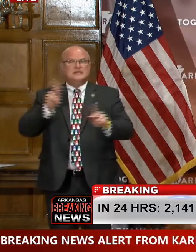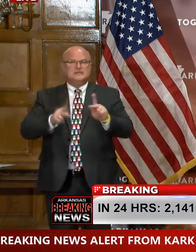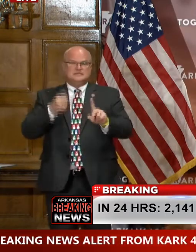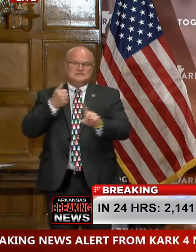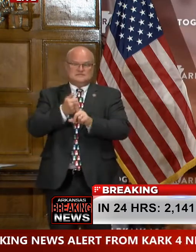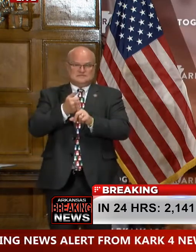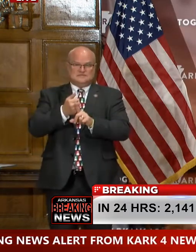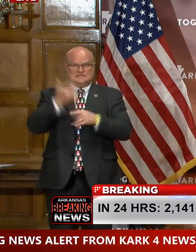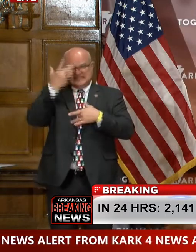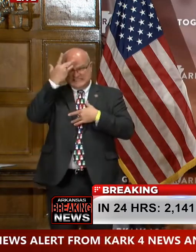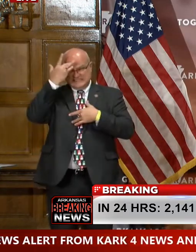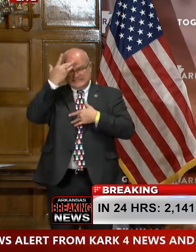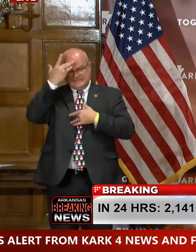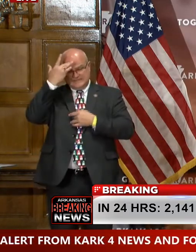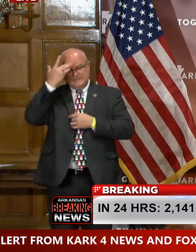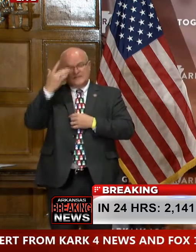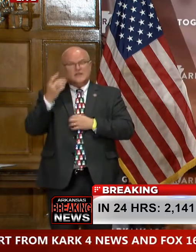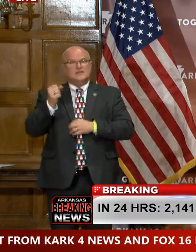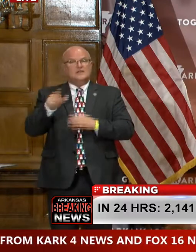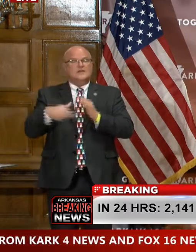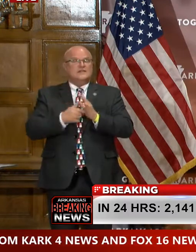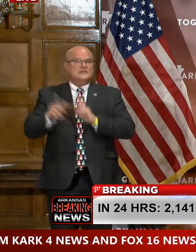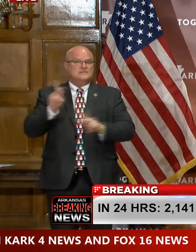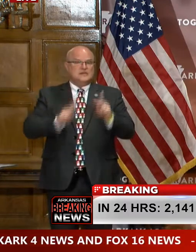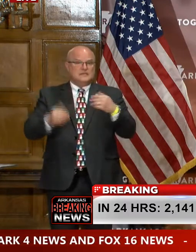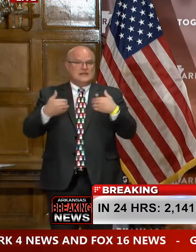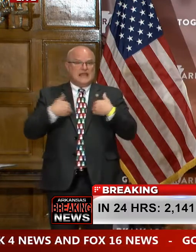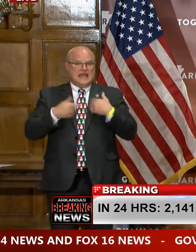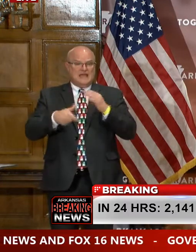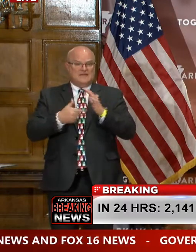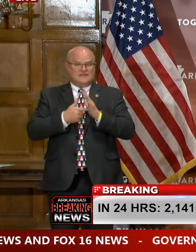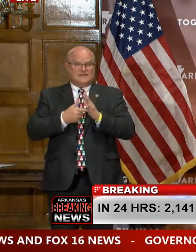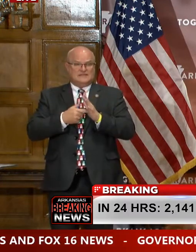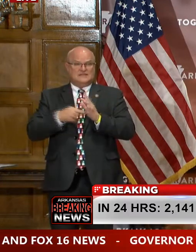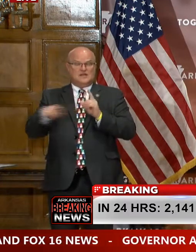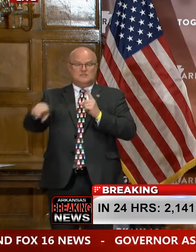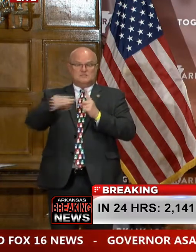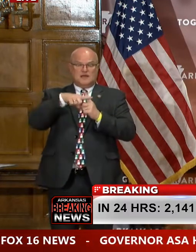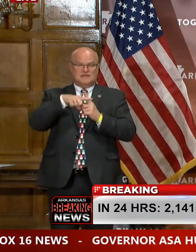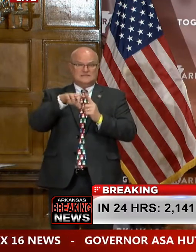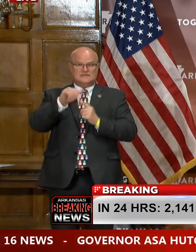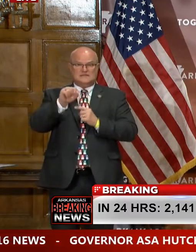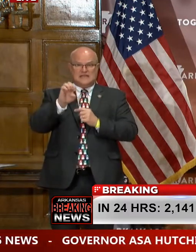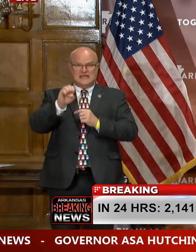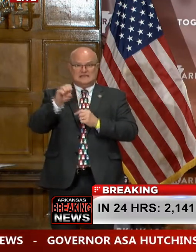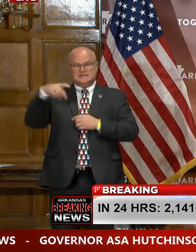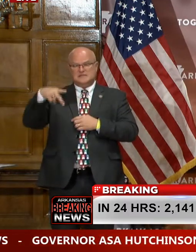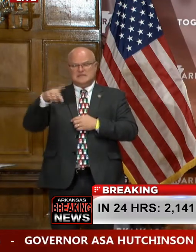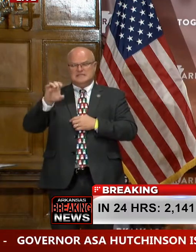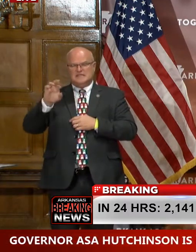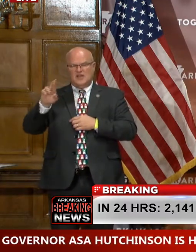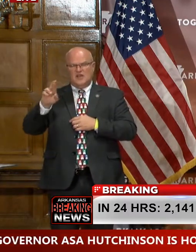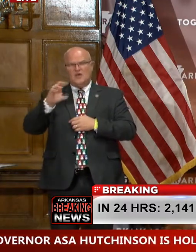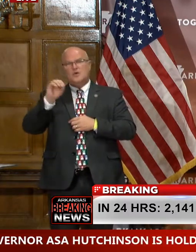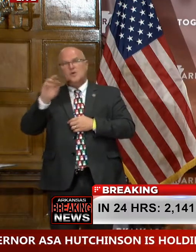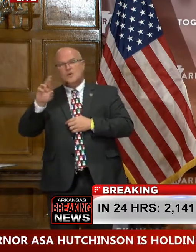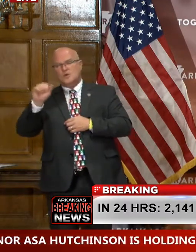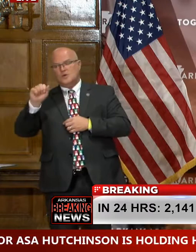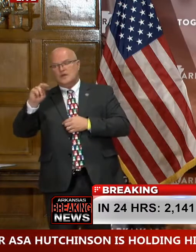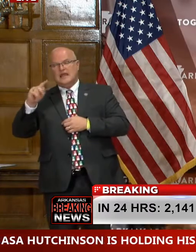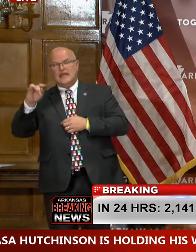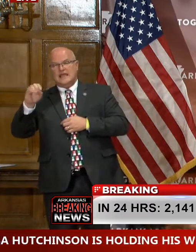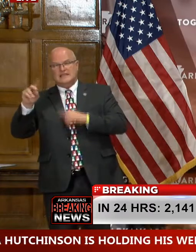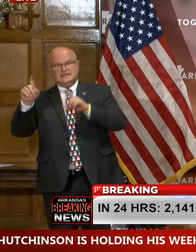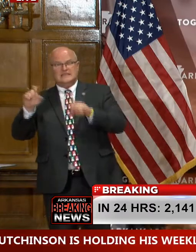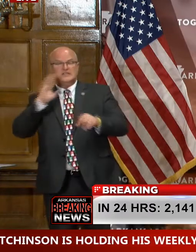infected by COVID. These individuals that have this and have been confirmed with either a PCR or an antigen test should